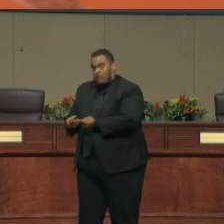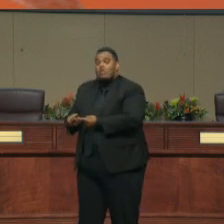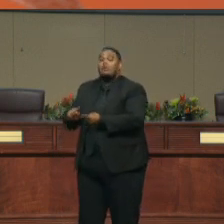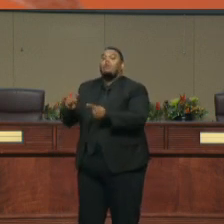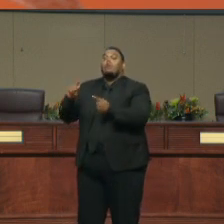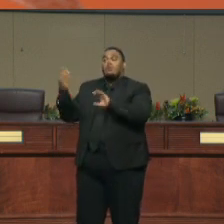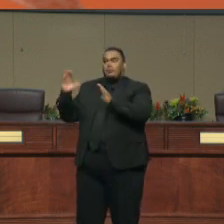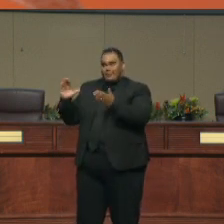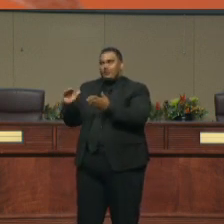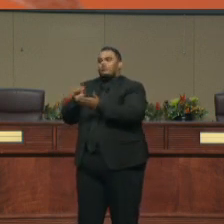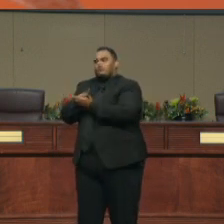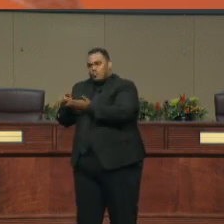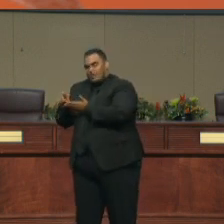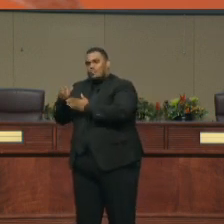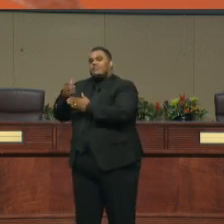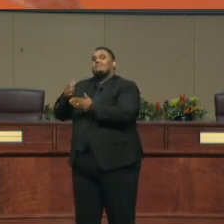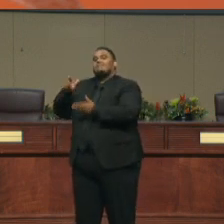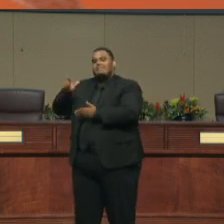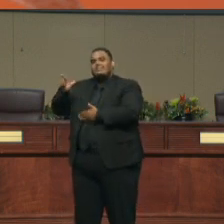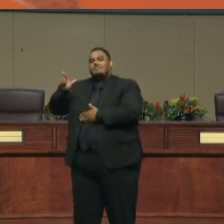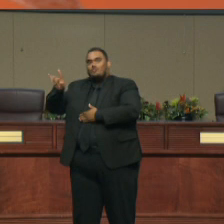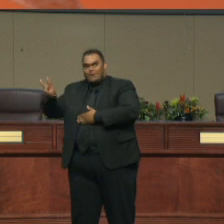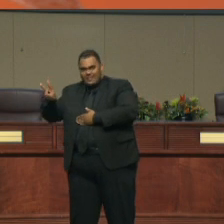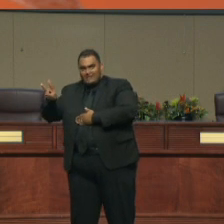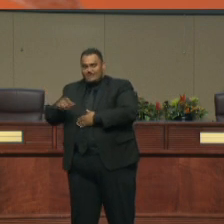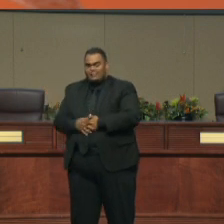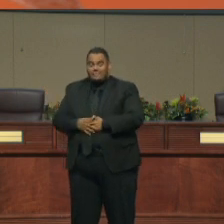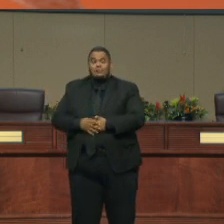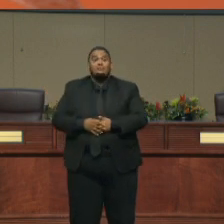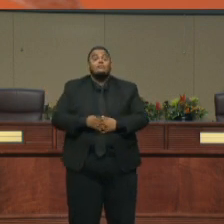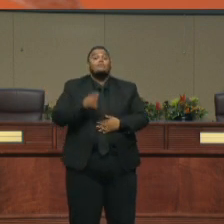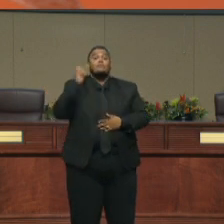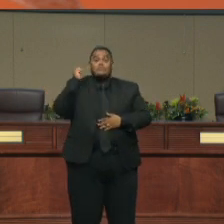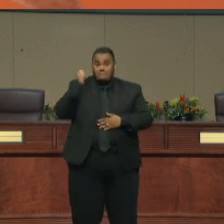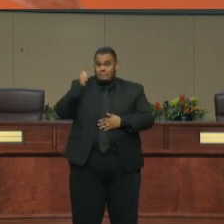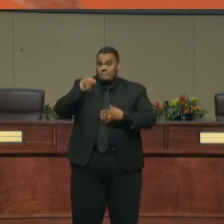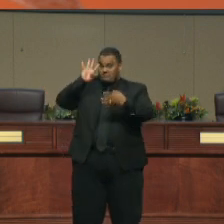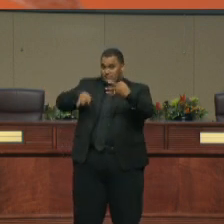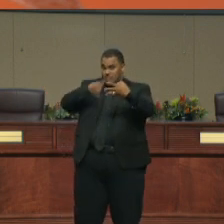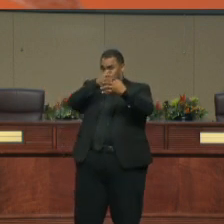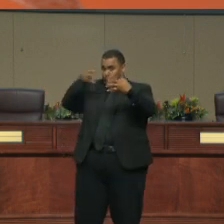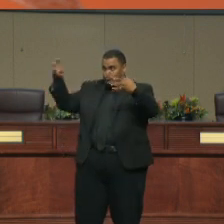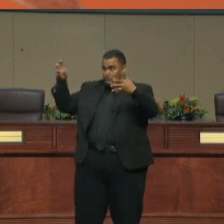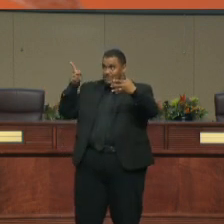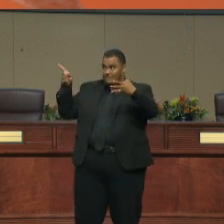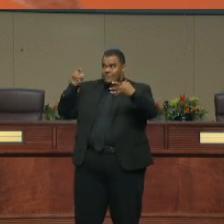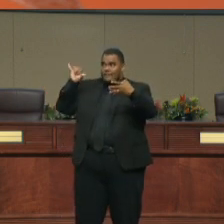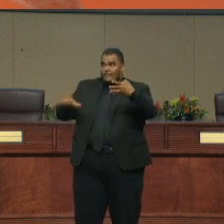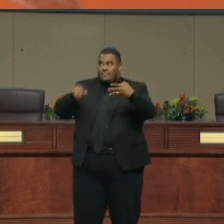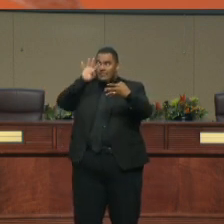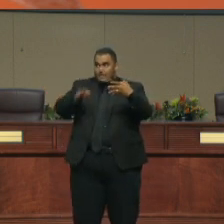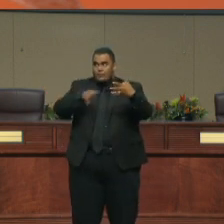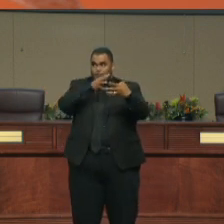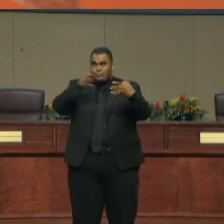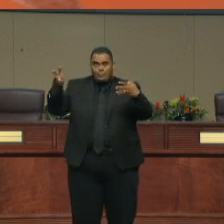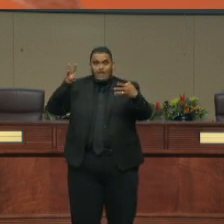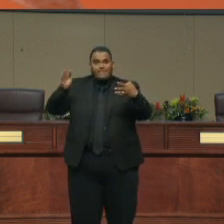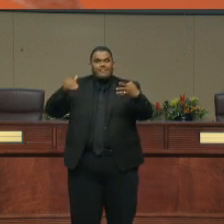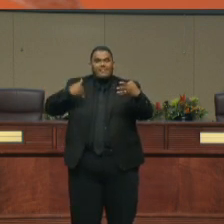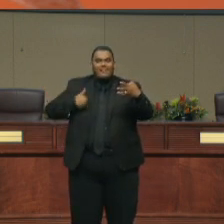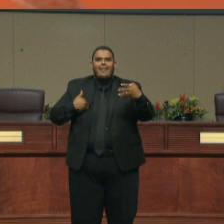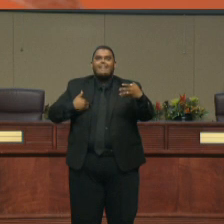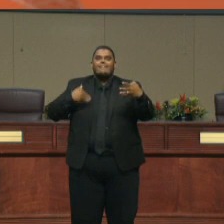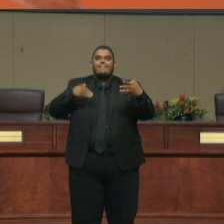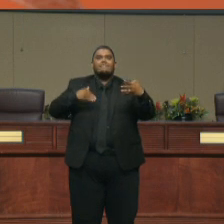week. And this is the graph that I follow the most. This is rolling average positivity rate for the